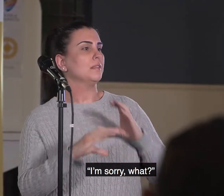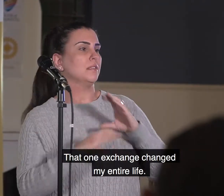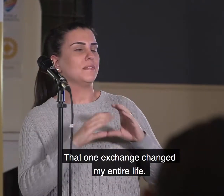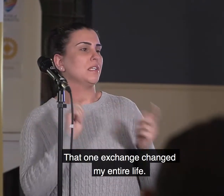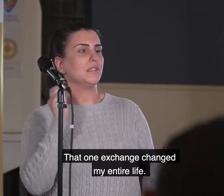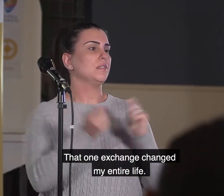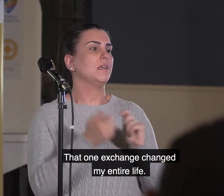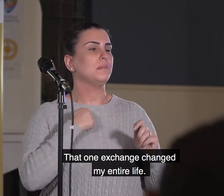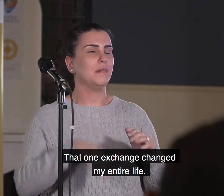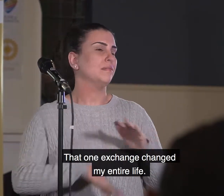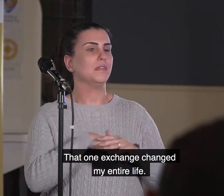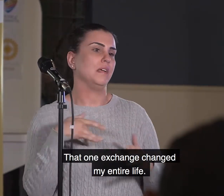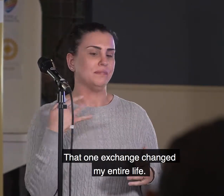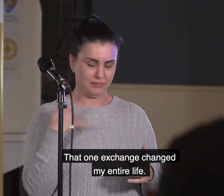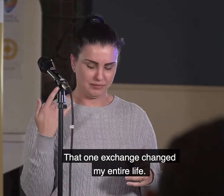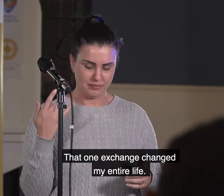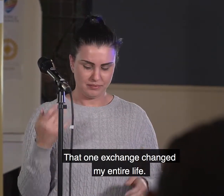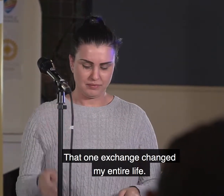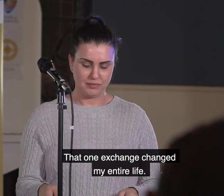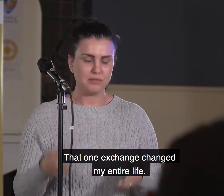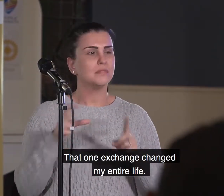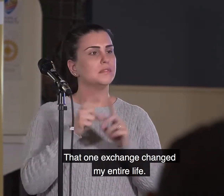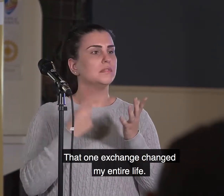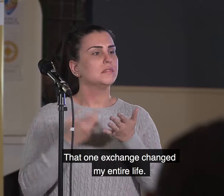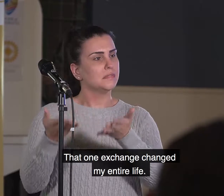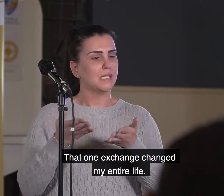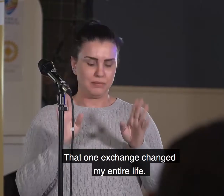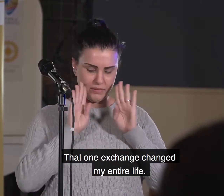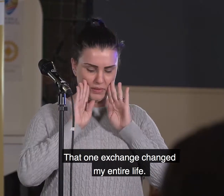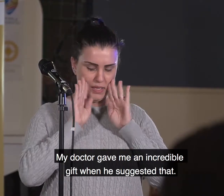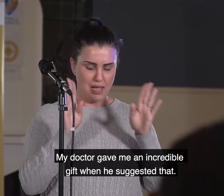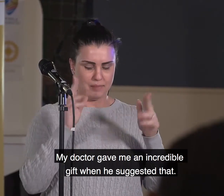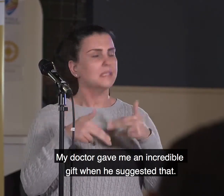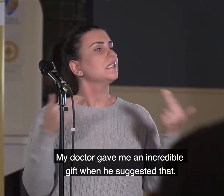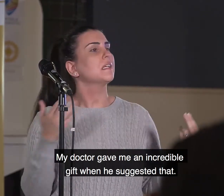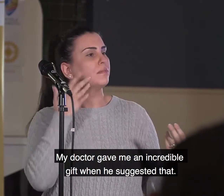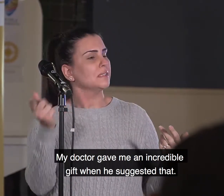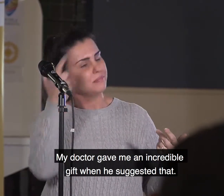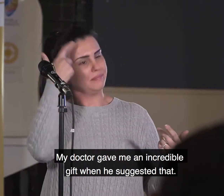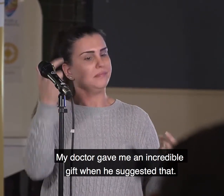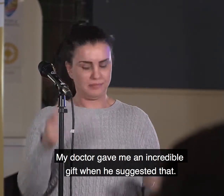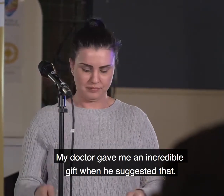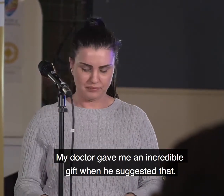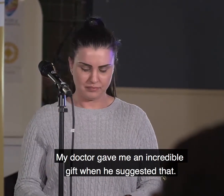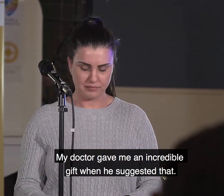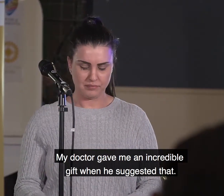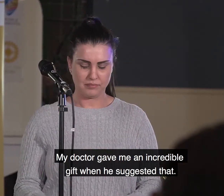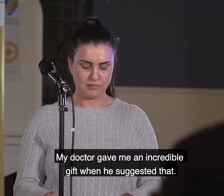That one exchange changed my entire life. My doctor gave me an incredible gift when he suggested